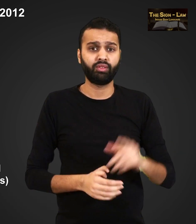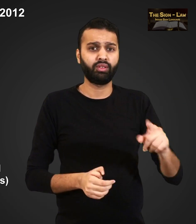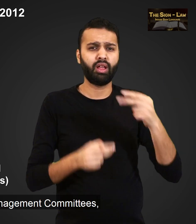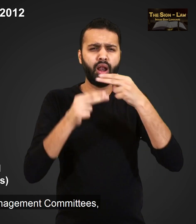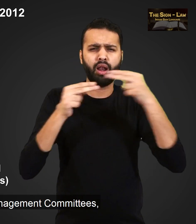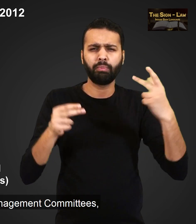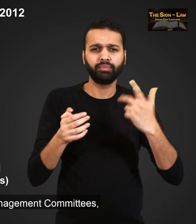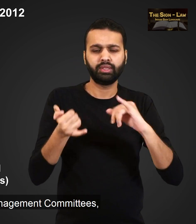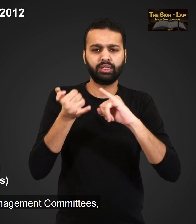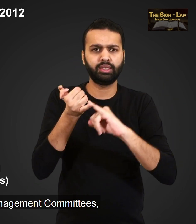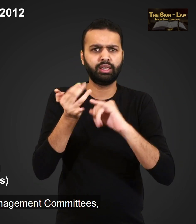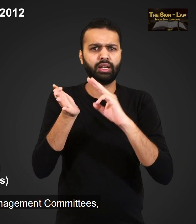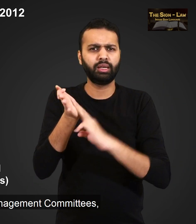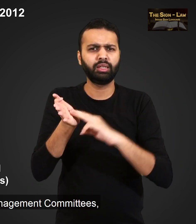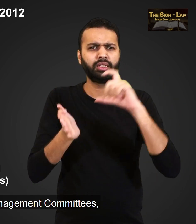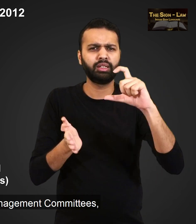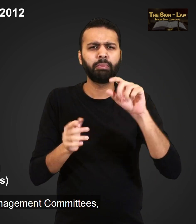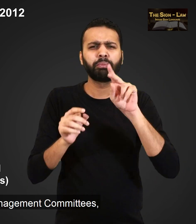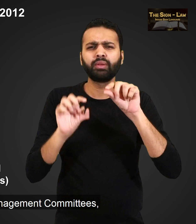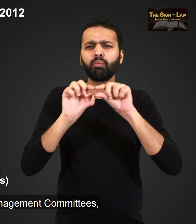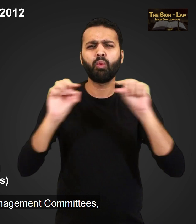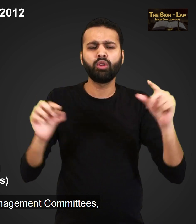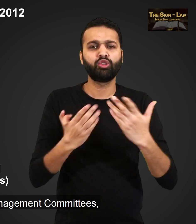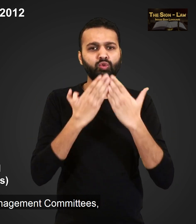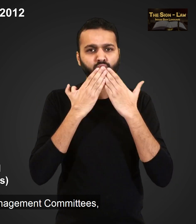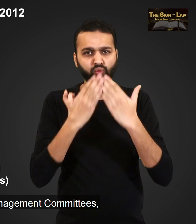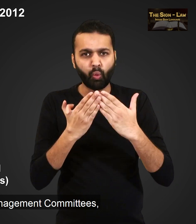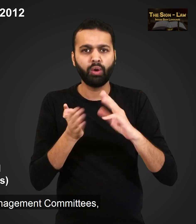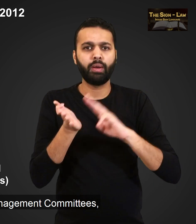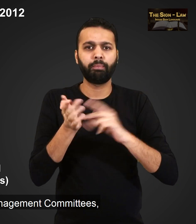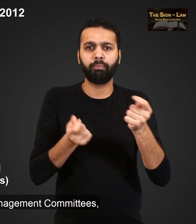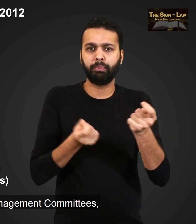In SMCs, short for School Management Committees,